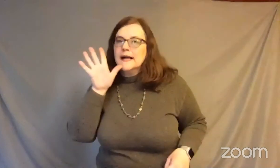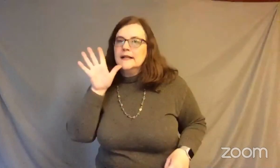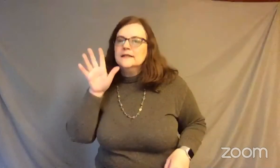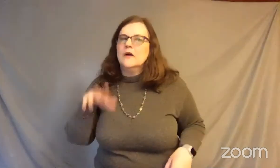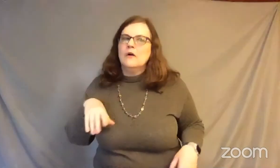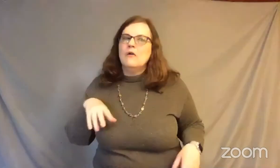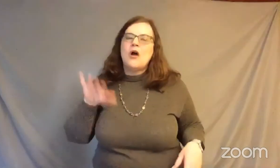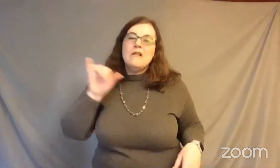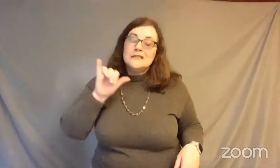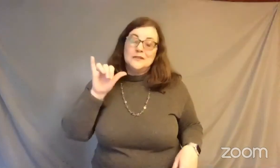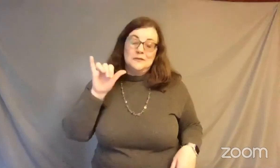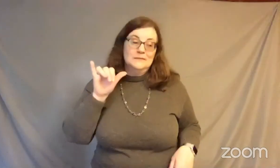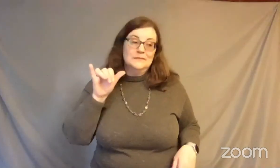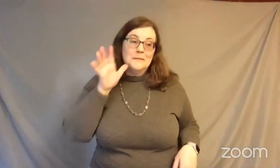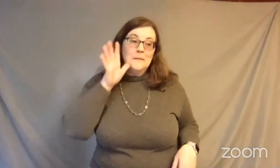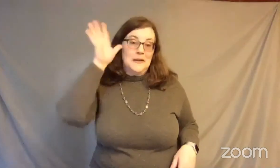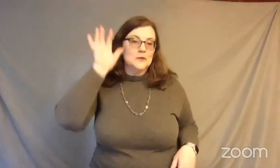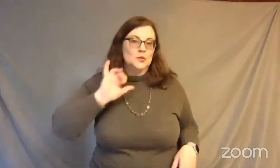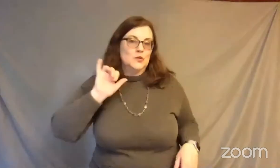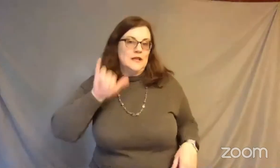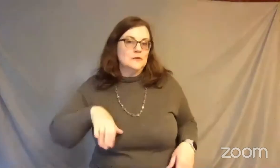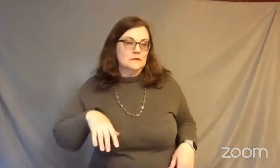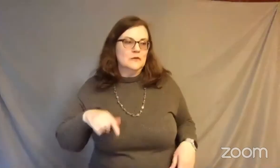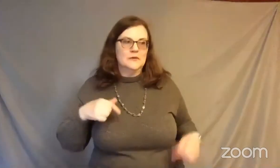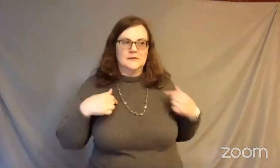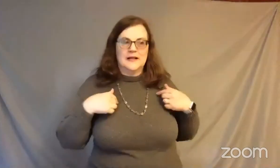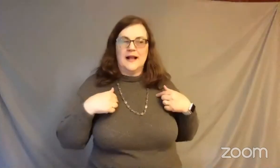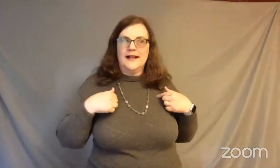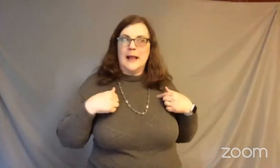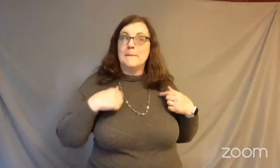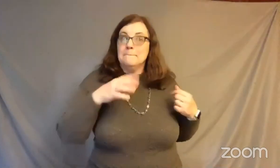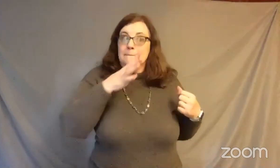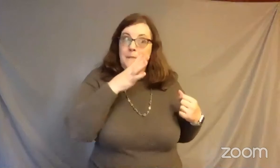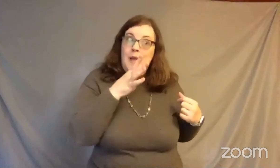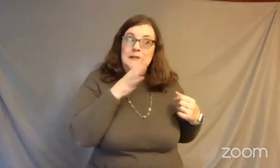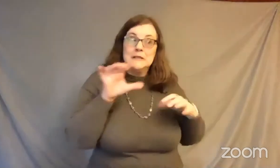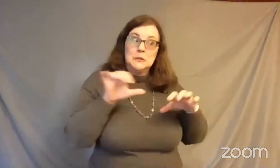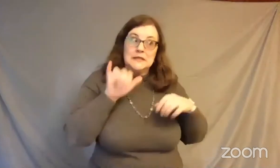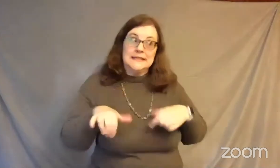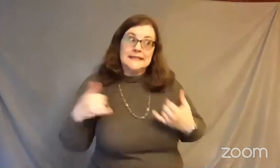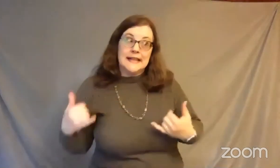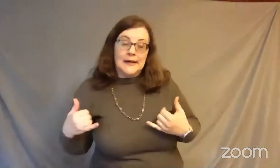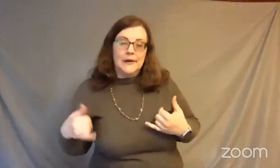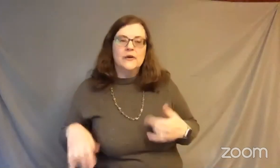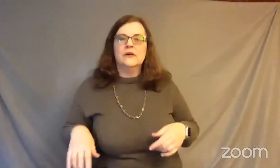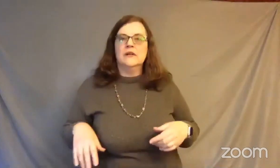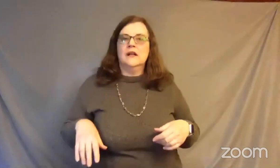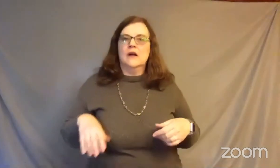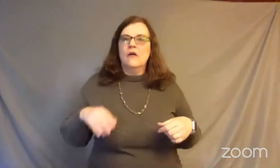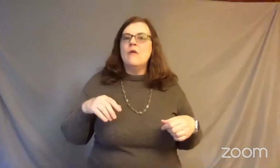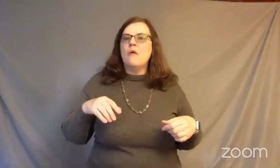Children might say, not you, but they will say mama, or to their mother or to their parents.